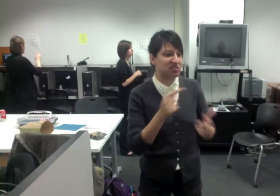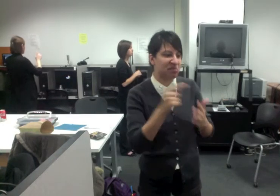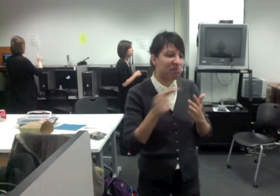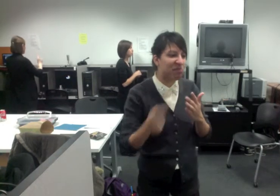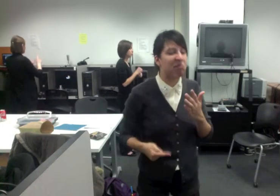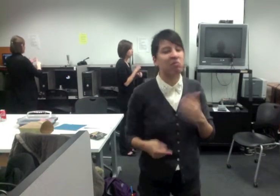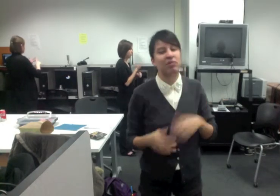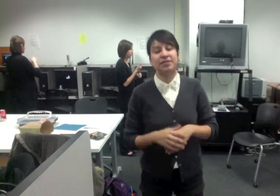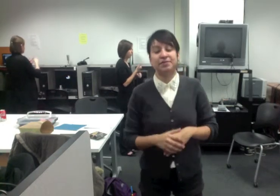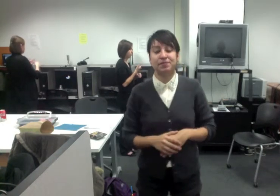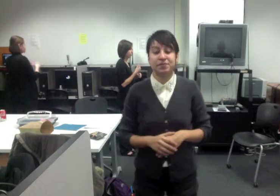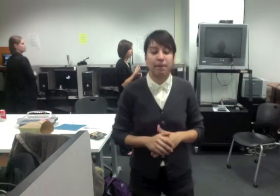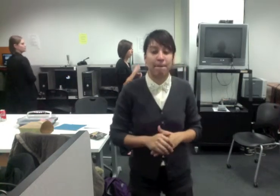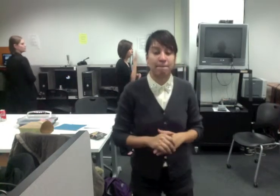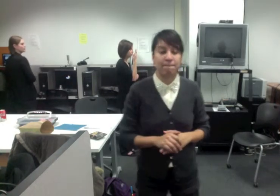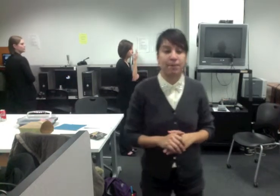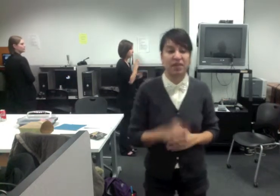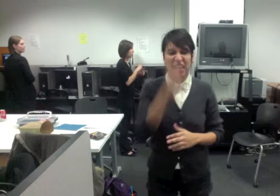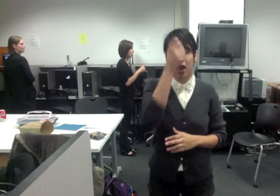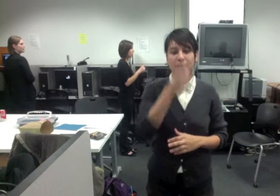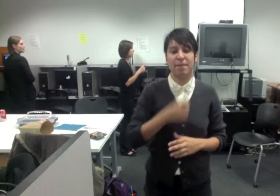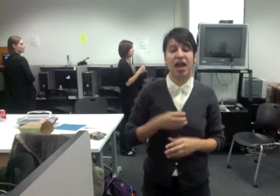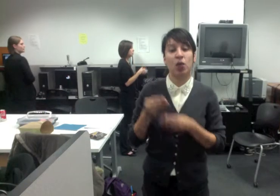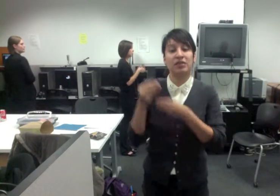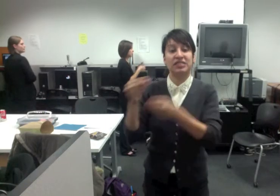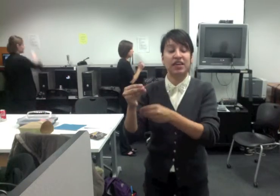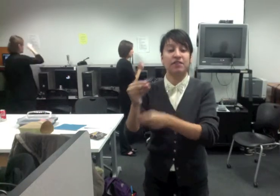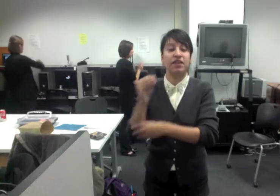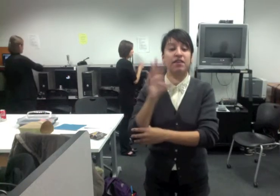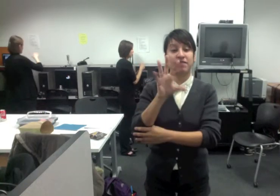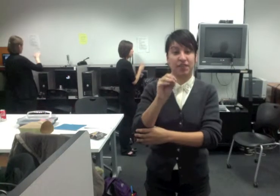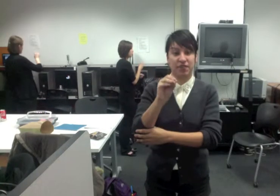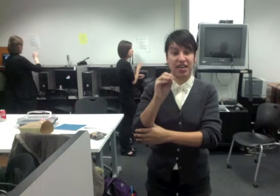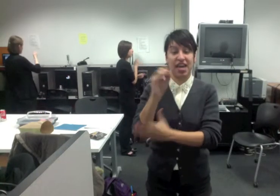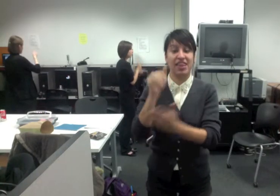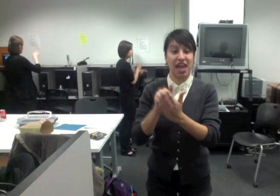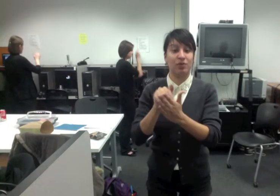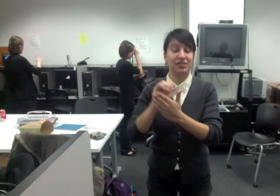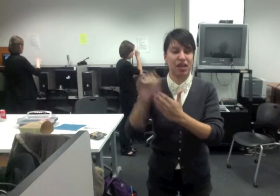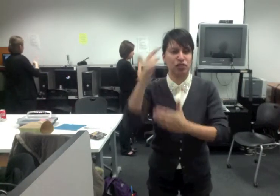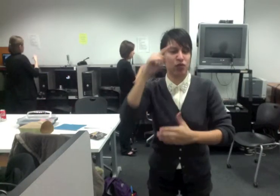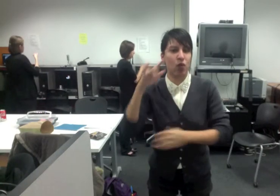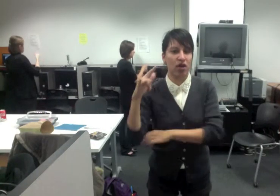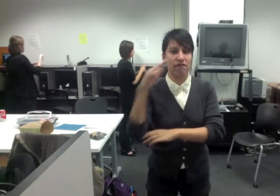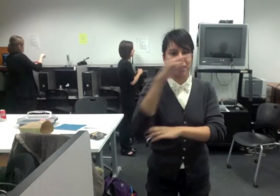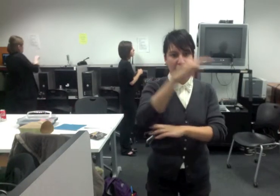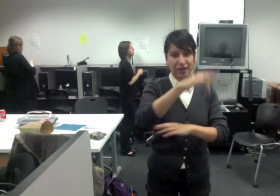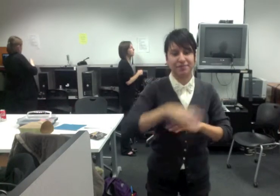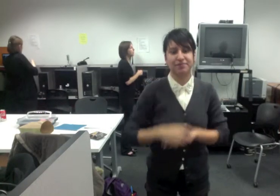$50,000 by the War Department to figure out this flying machine. Money was no problem. He held a seat at Harvard and worked at the Smithsonian